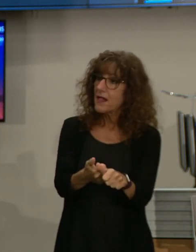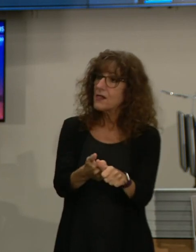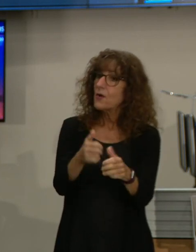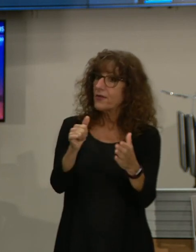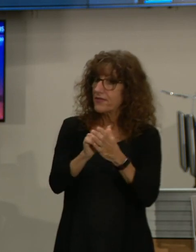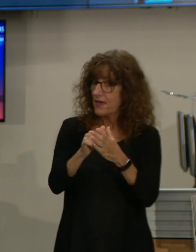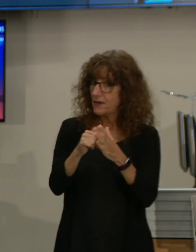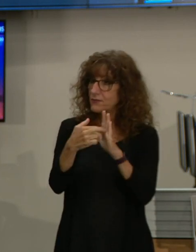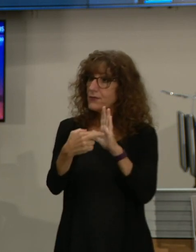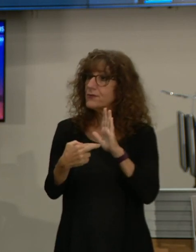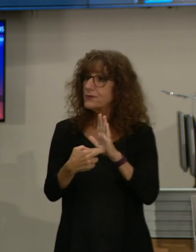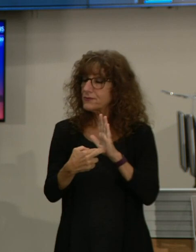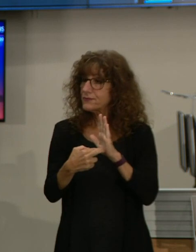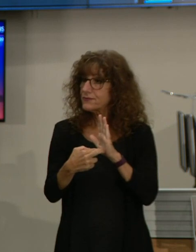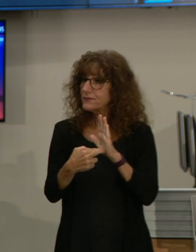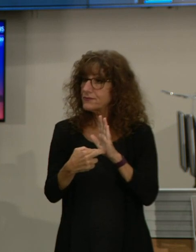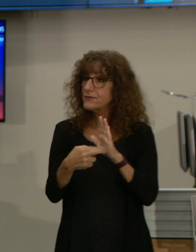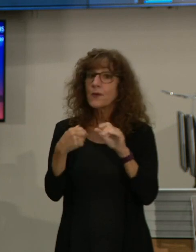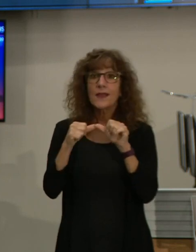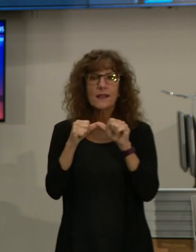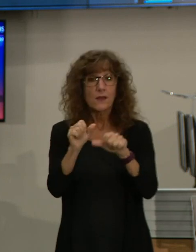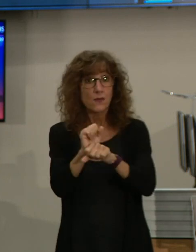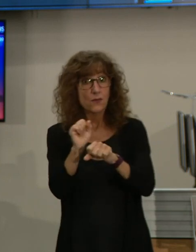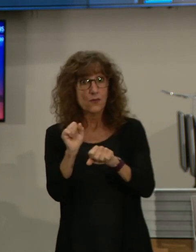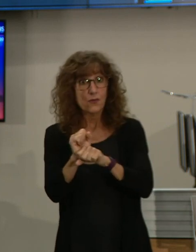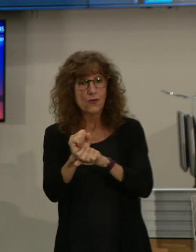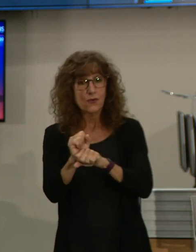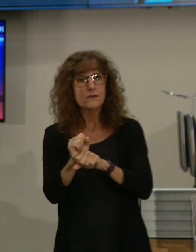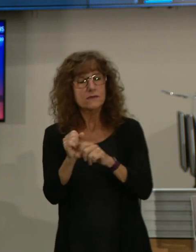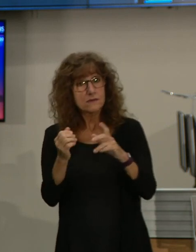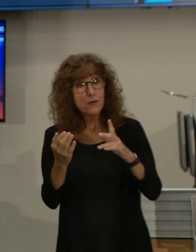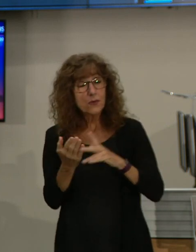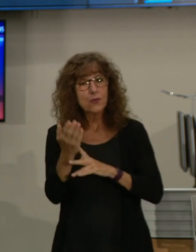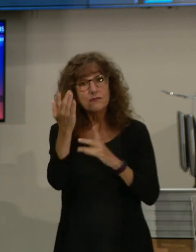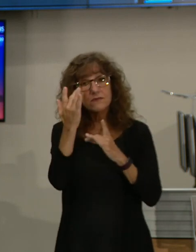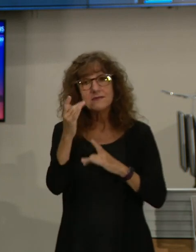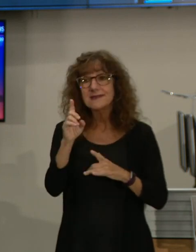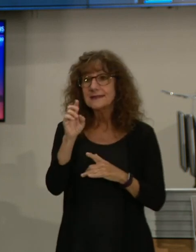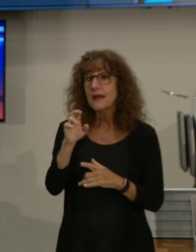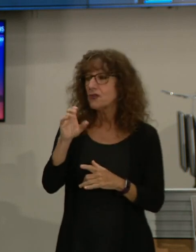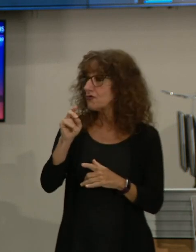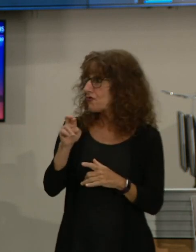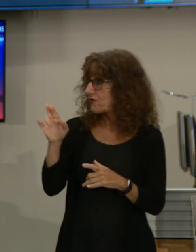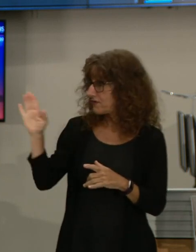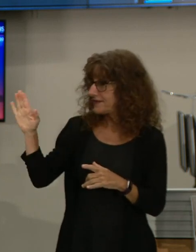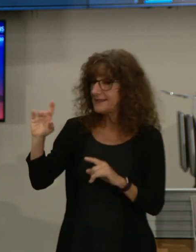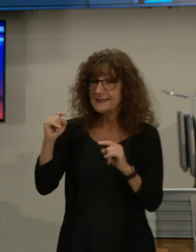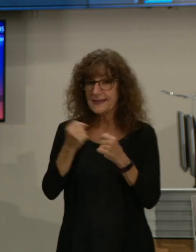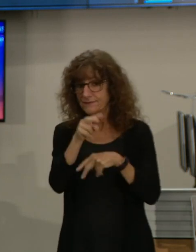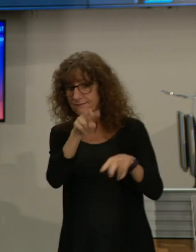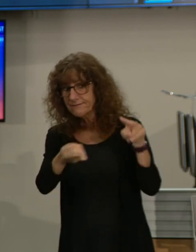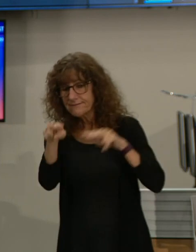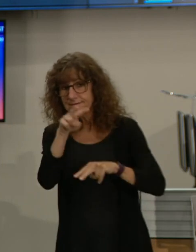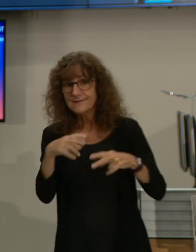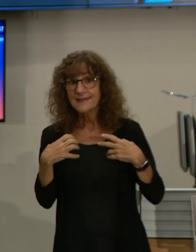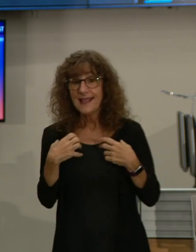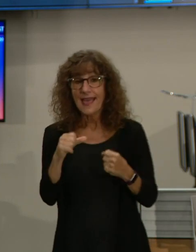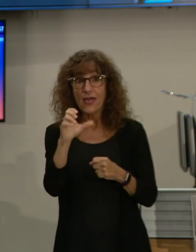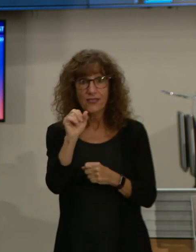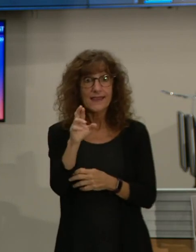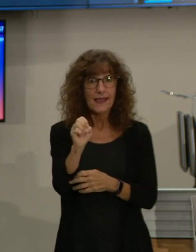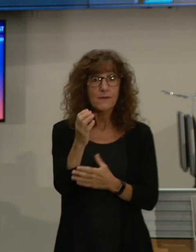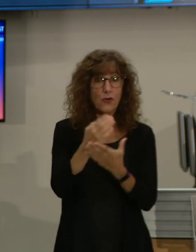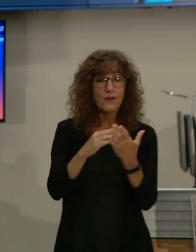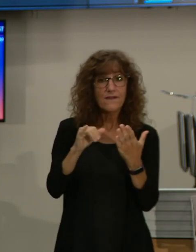this restriction. Now, while we continue to work through the pandemic, and Dr. Carter and his team will continue to monitor the healthcare aspect of